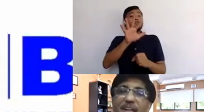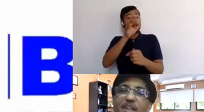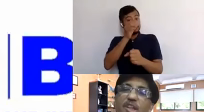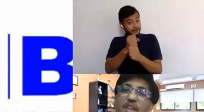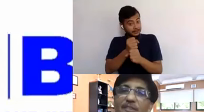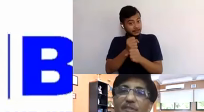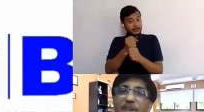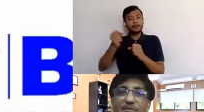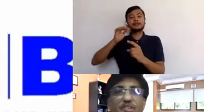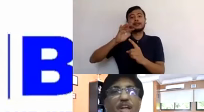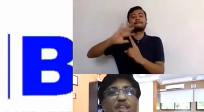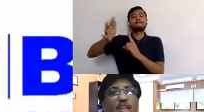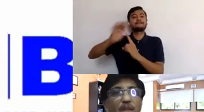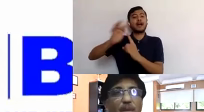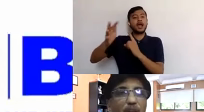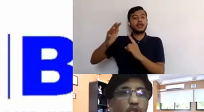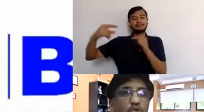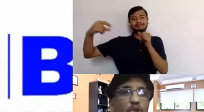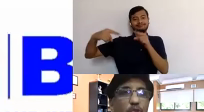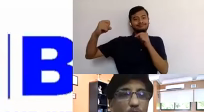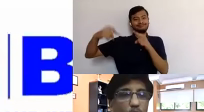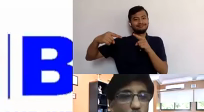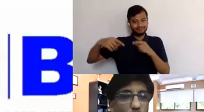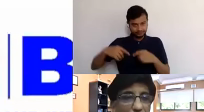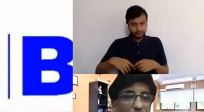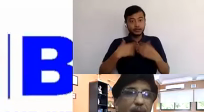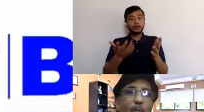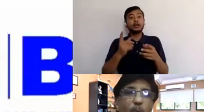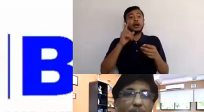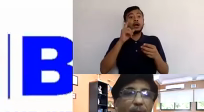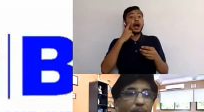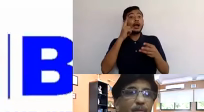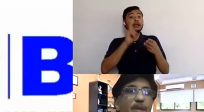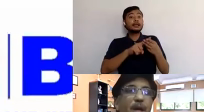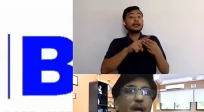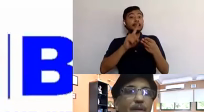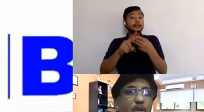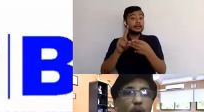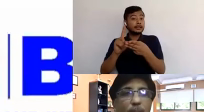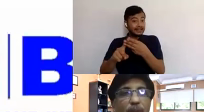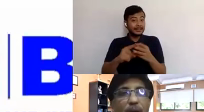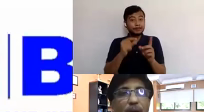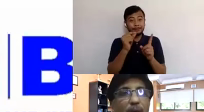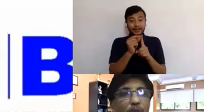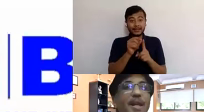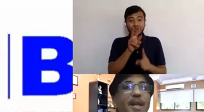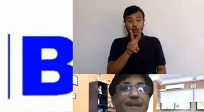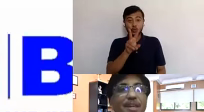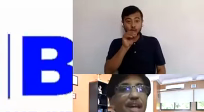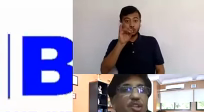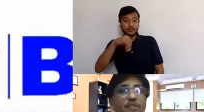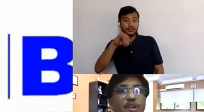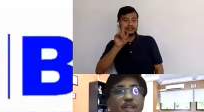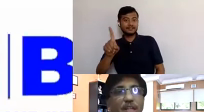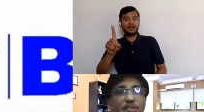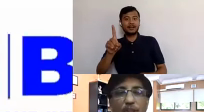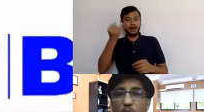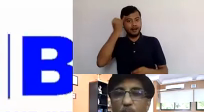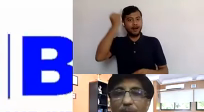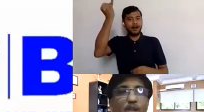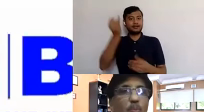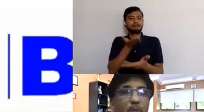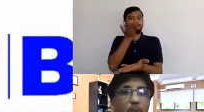architecture that we were envisaging in the P2061, where, you know, we can have the large coverage area